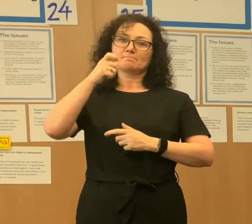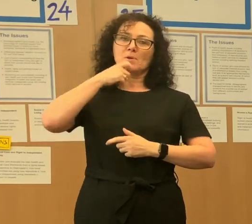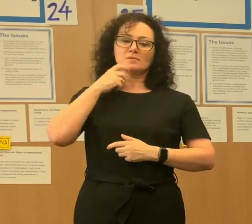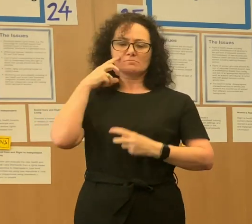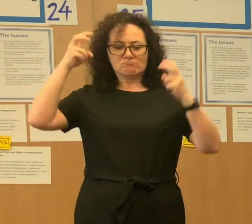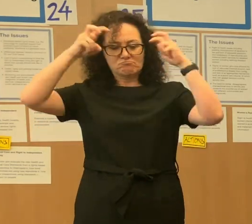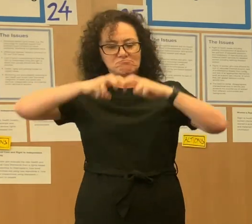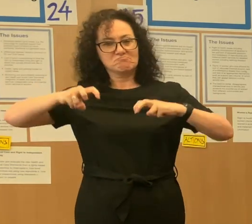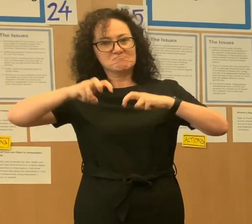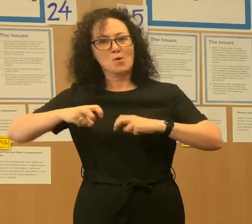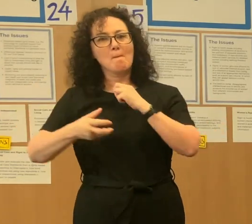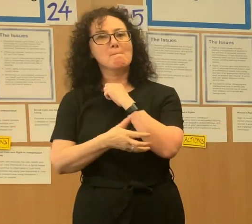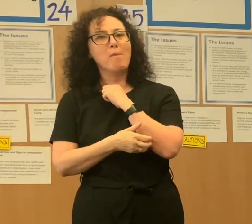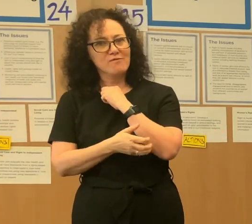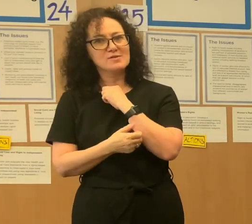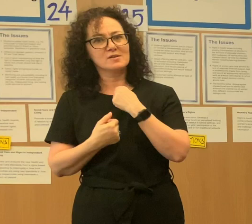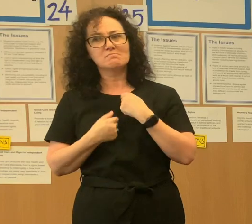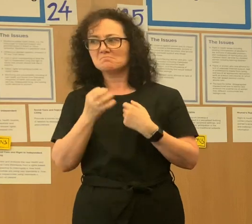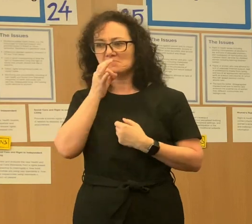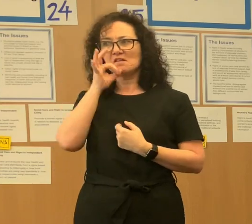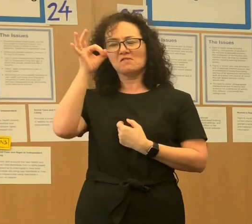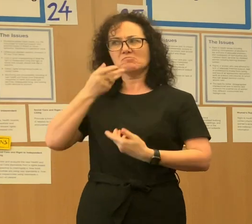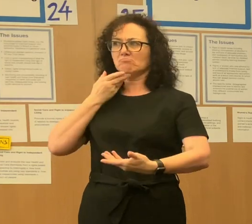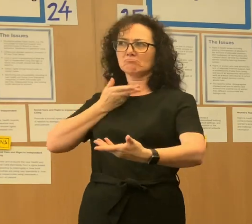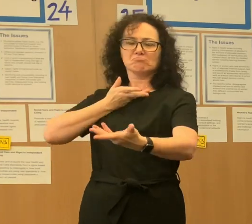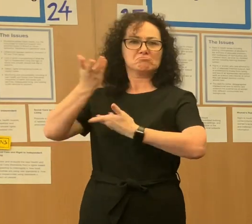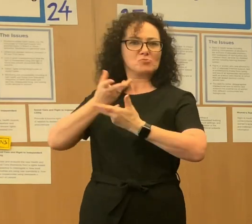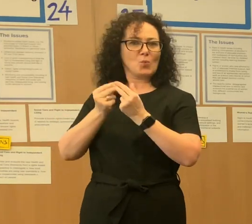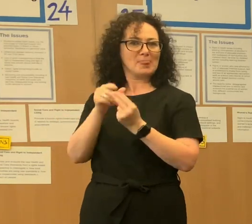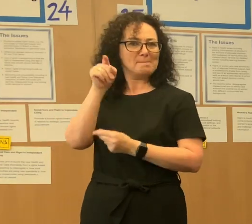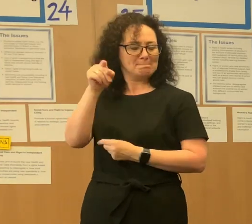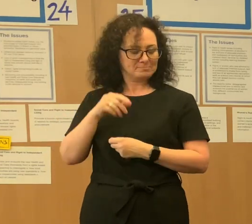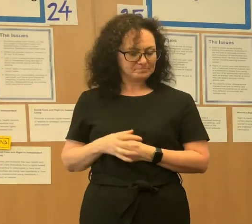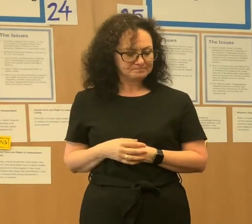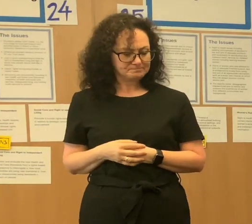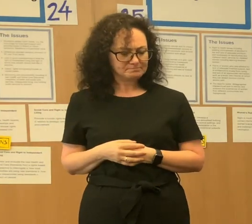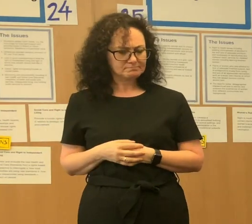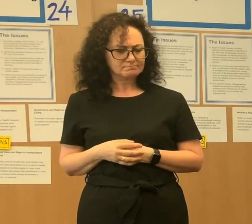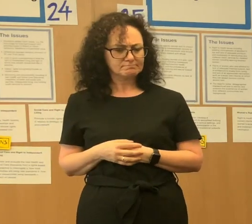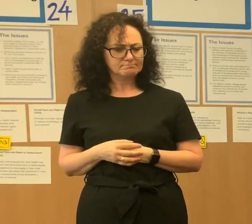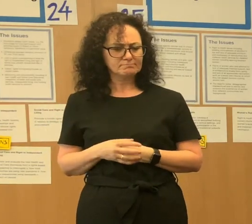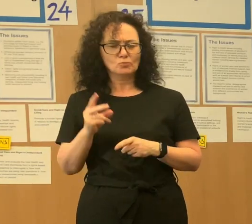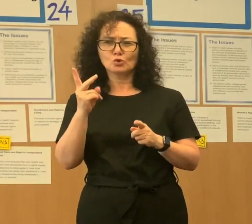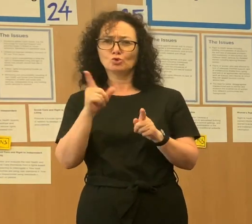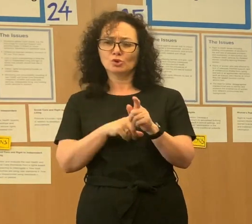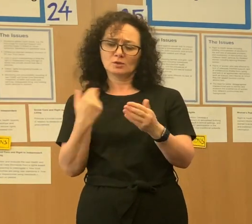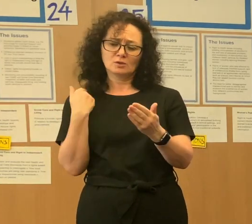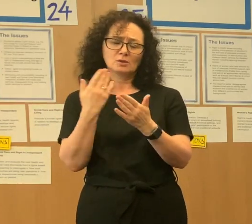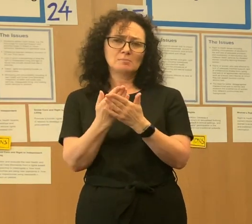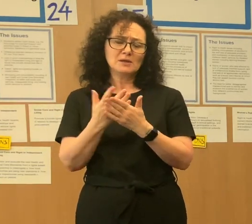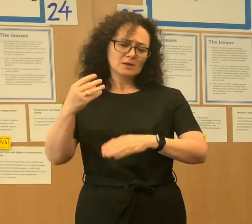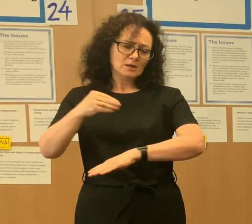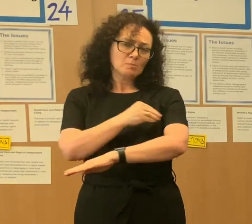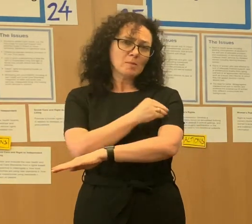year. For the past year, we've been preparing for SNAP 2, and there has been prolonged and intensive